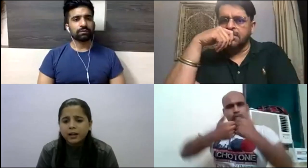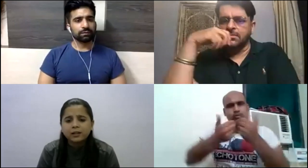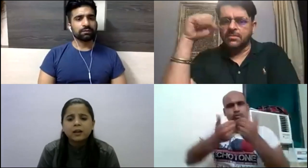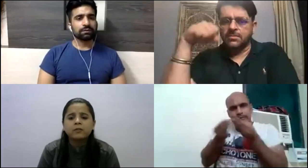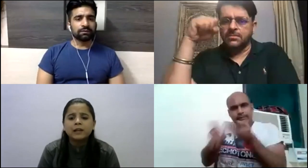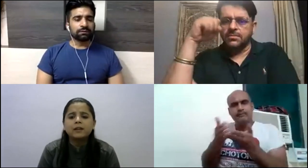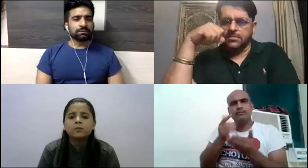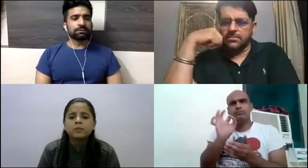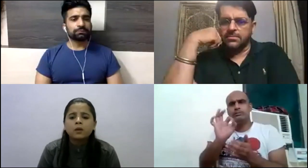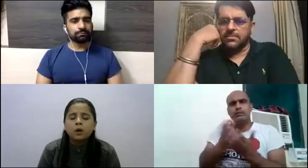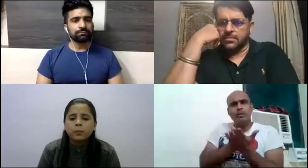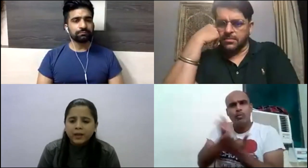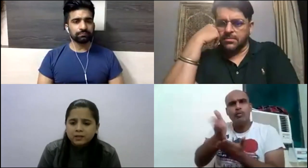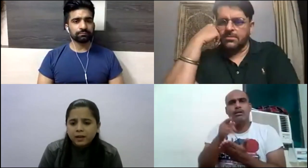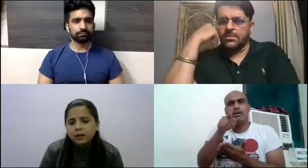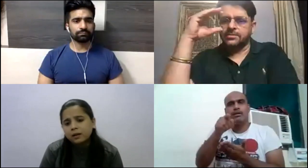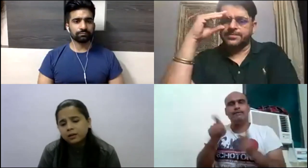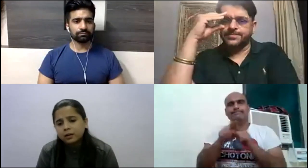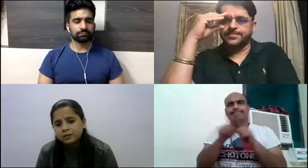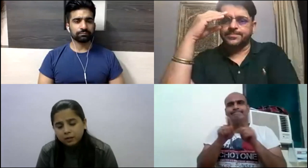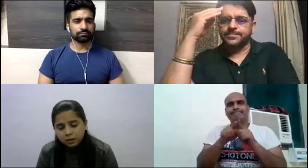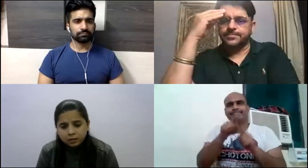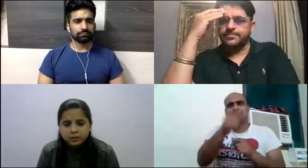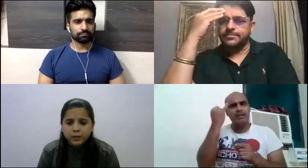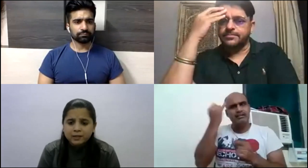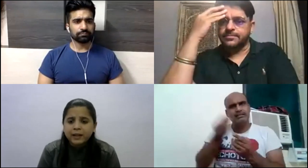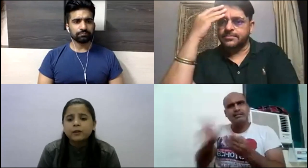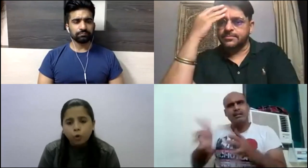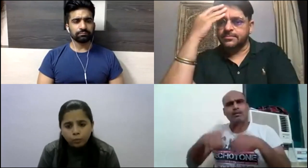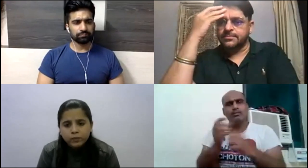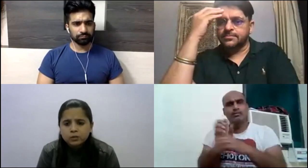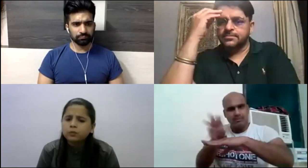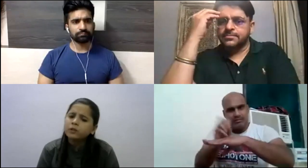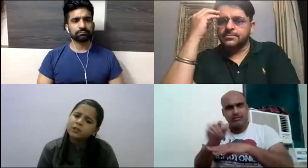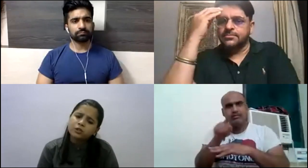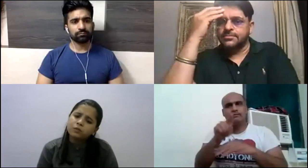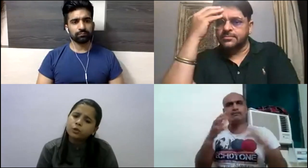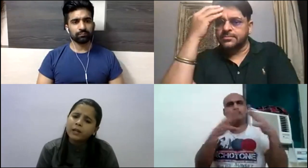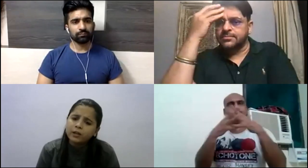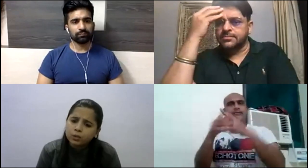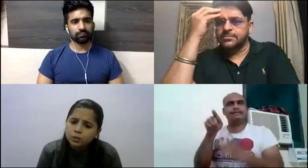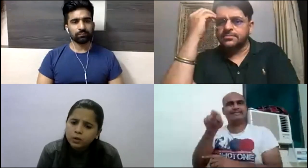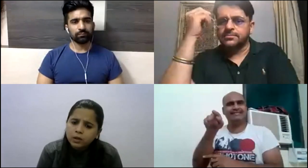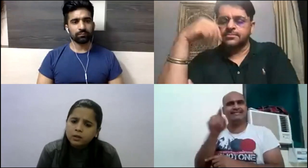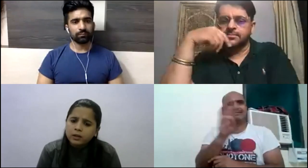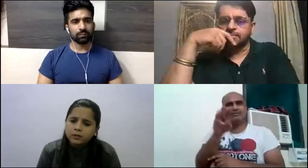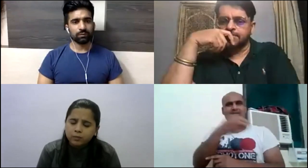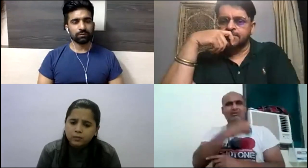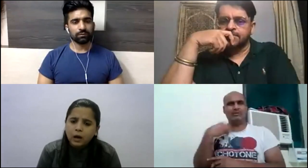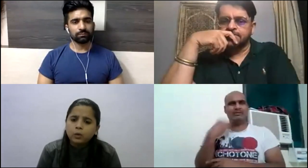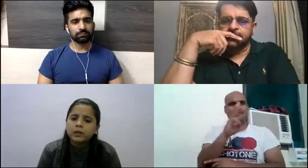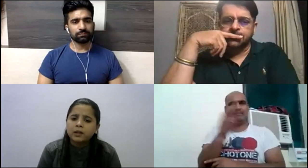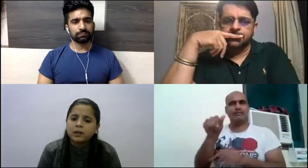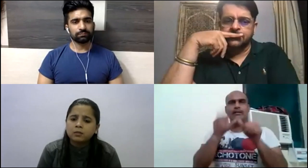right? And they are feeling oppressed and it's suppressed like at home. So, what suggestion would you like to give